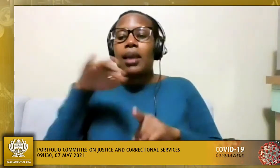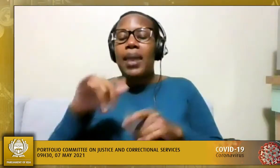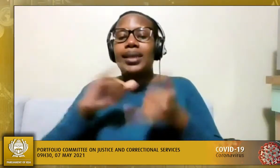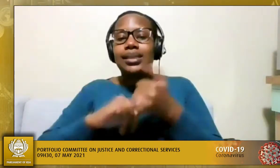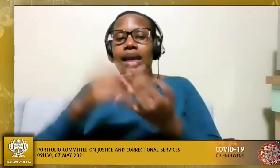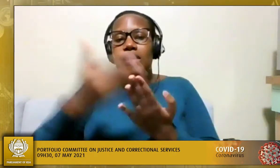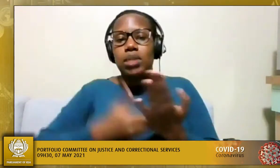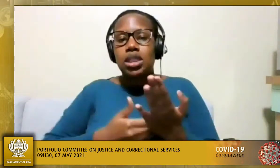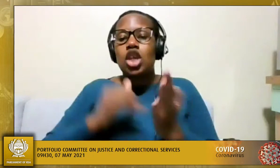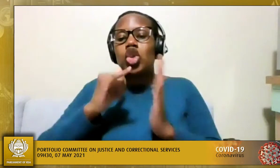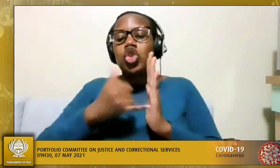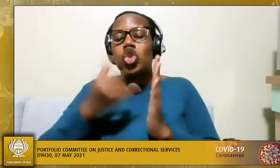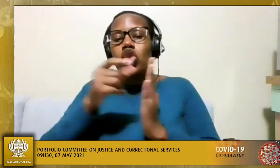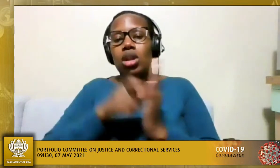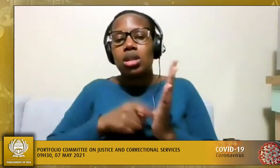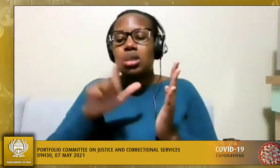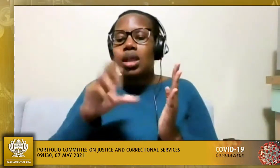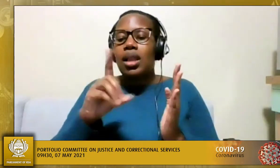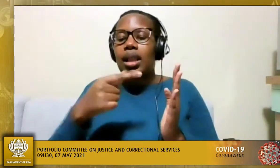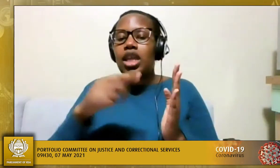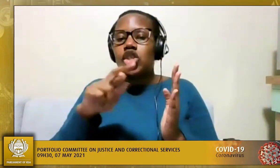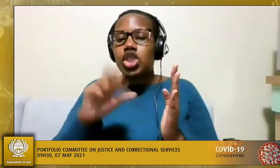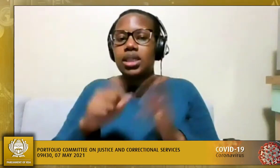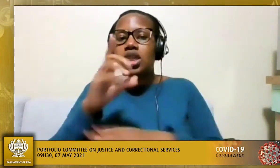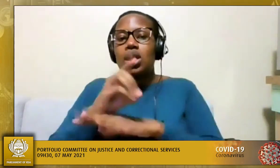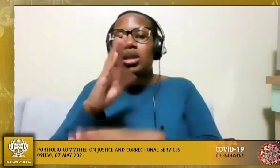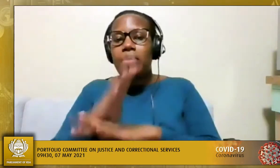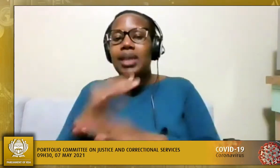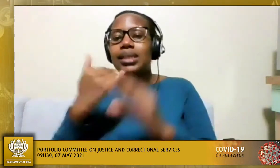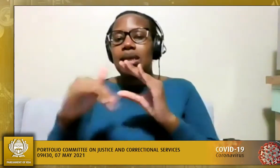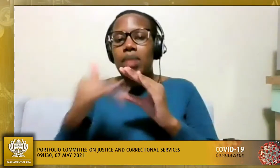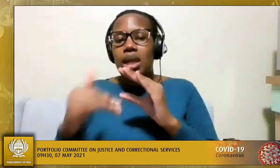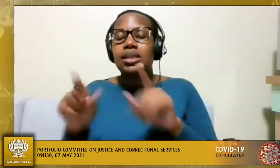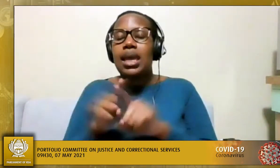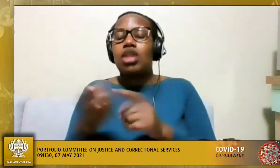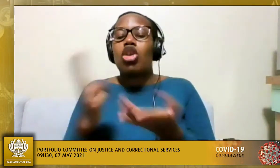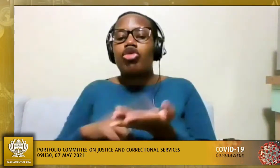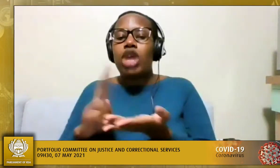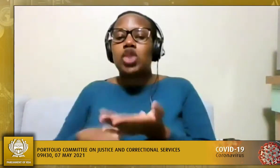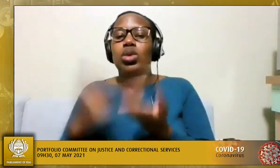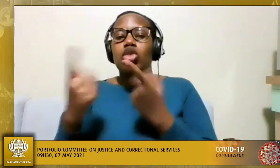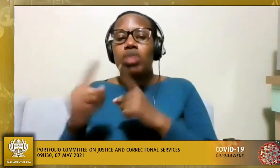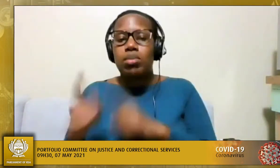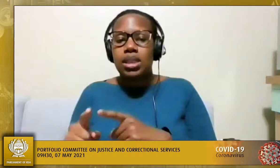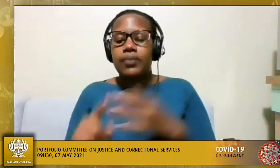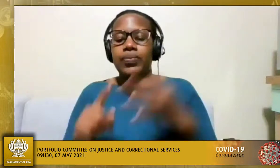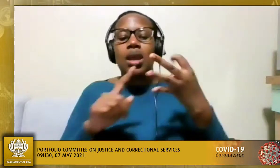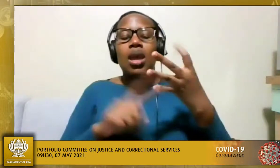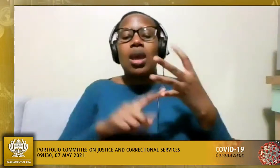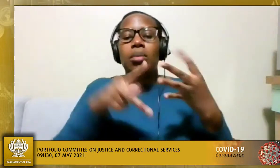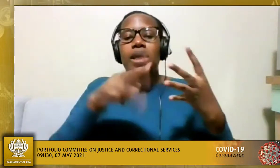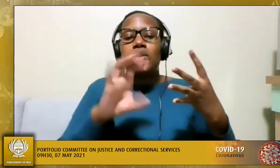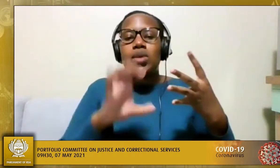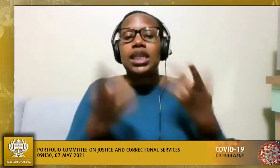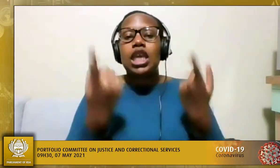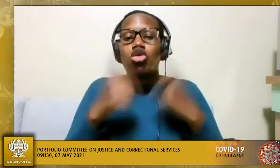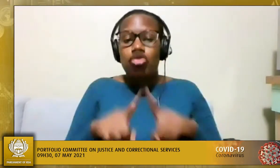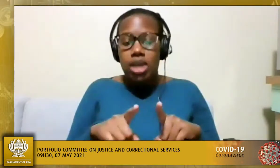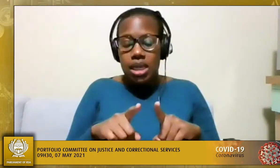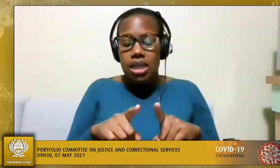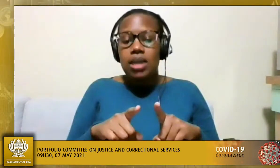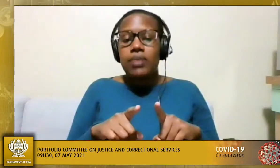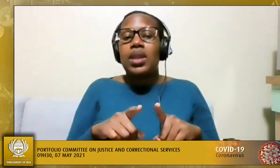journals ledgers databases emails memos and contextual agreements PWC also agreed and taking into